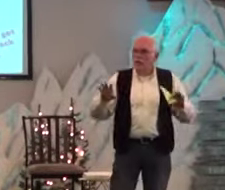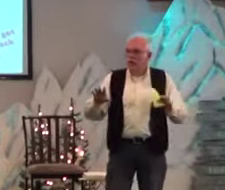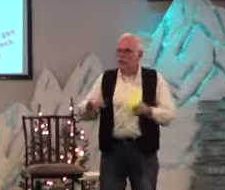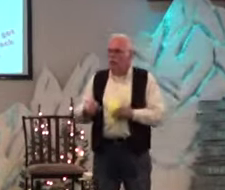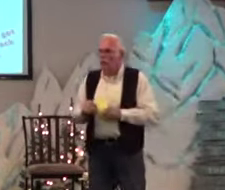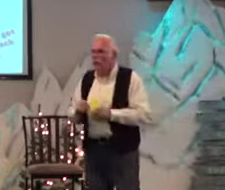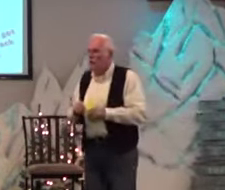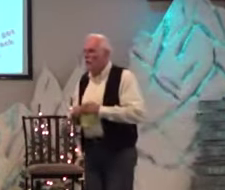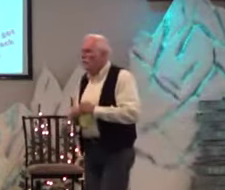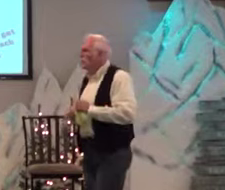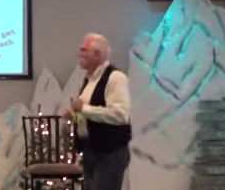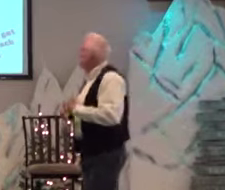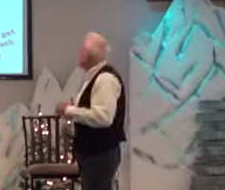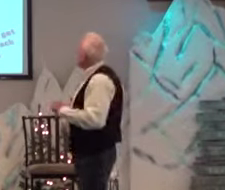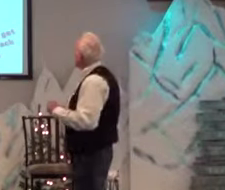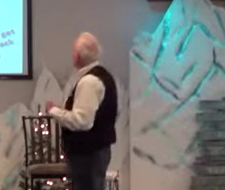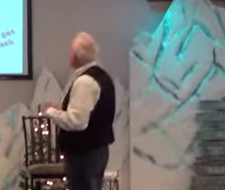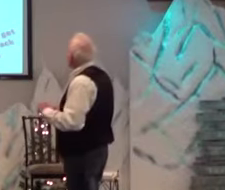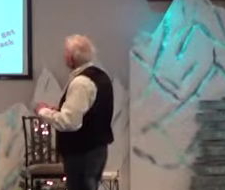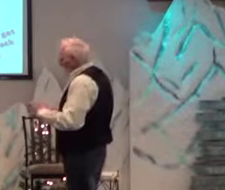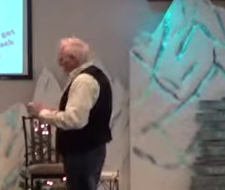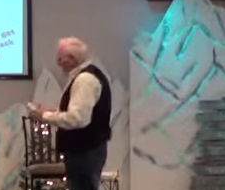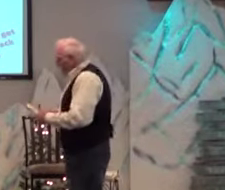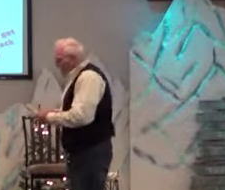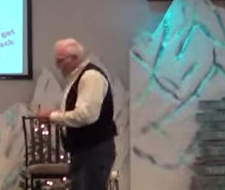and catch up on everything that's going on.